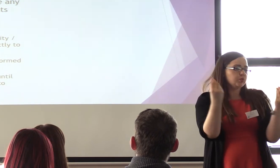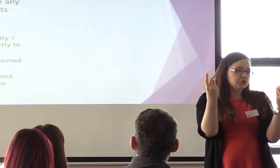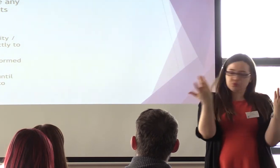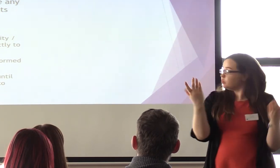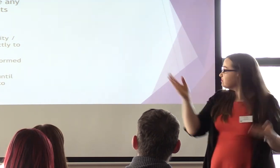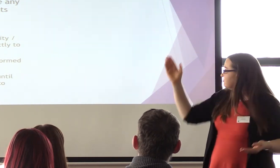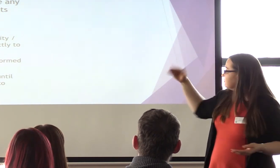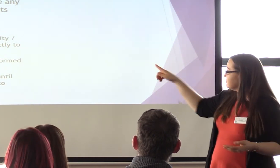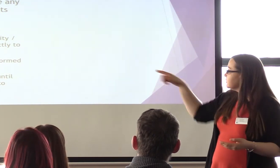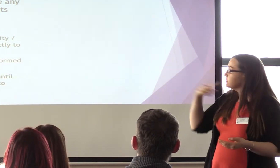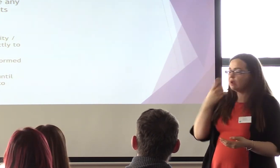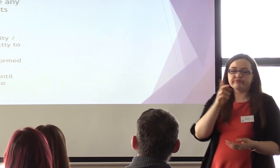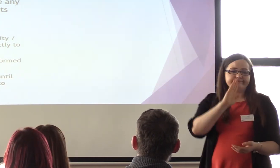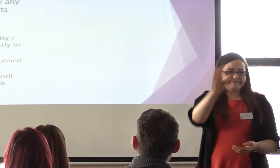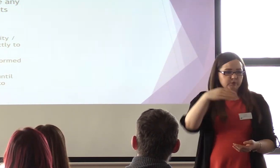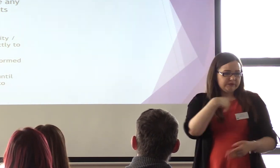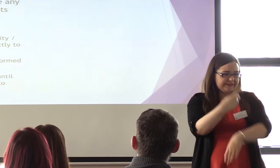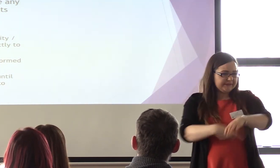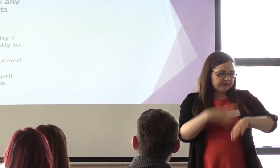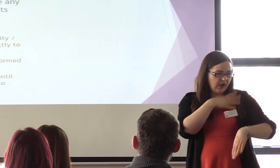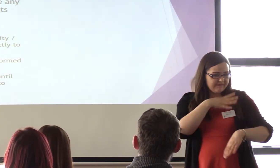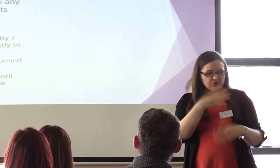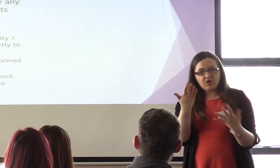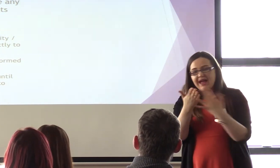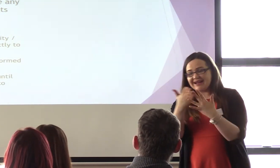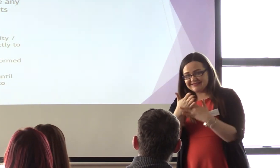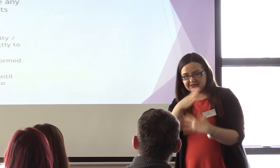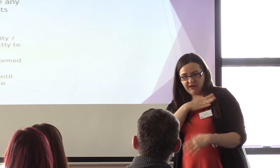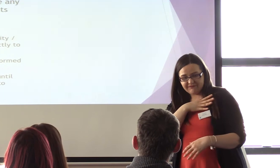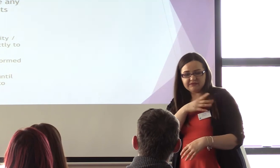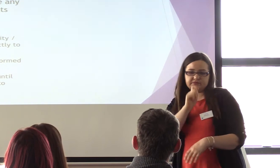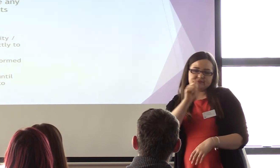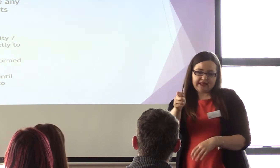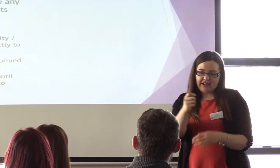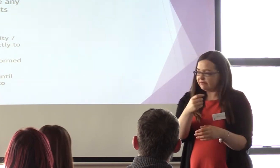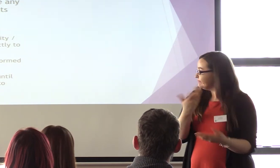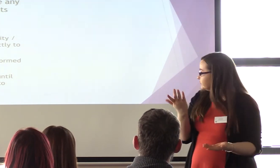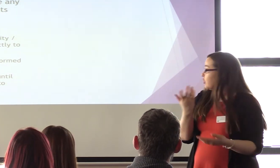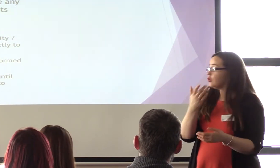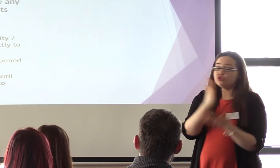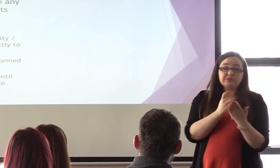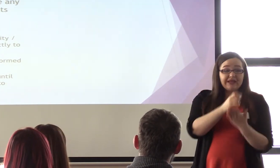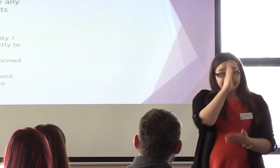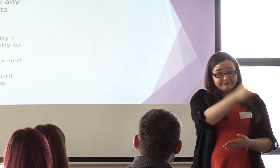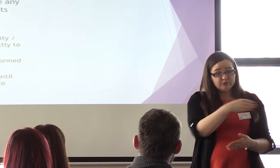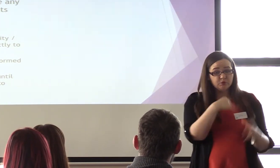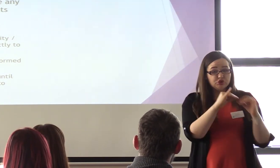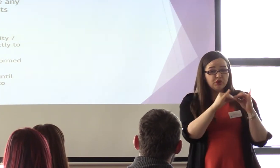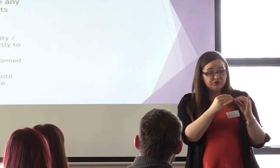If there was an issue, then they would report it to their disability or access officer. Sometimes